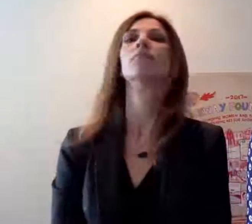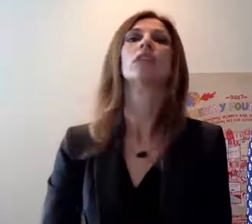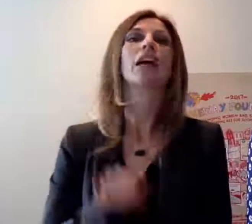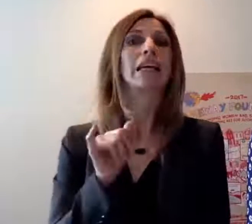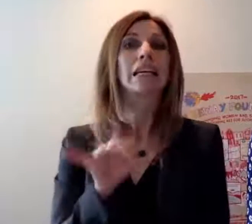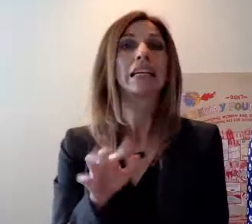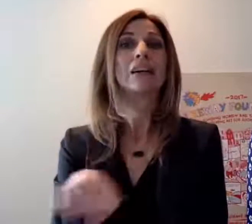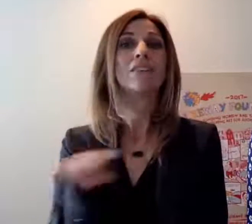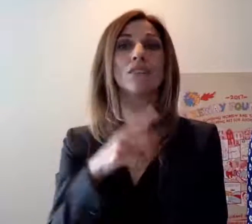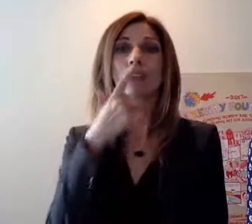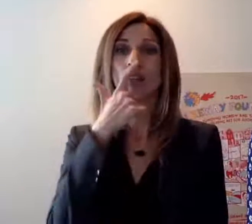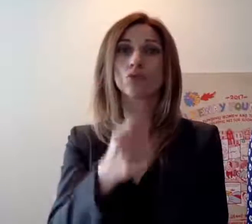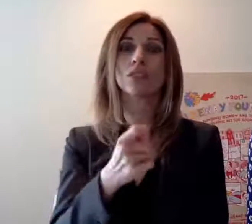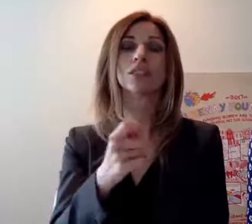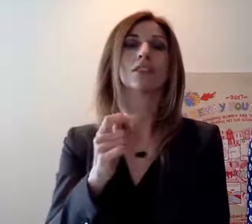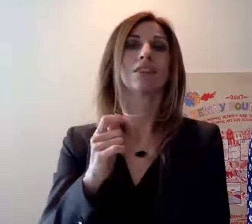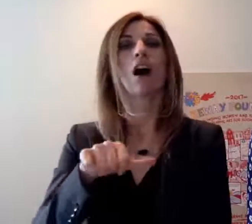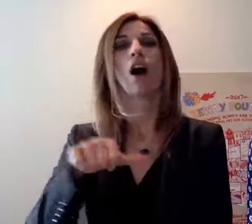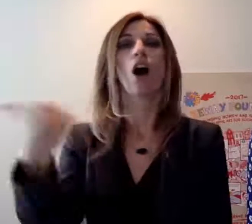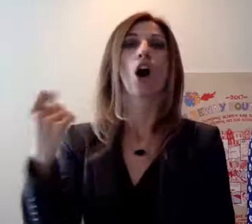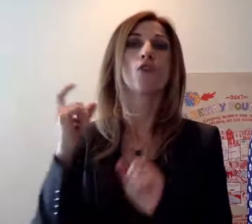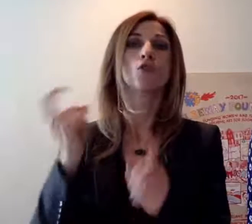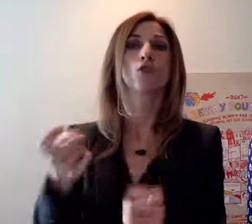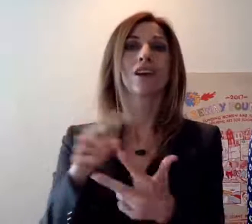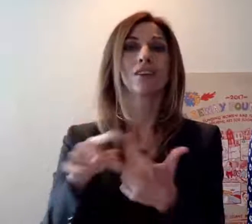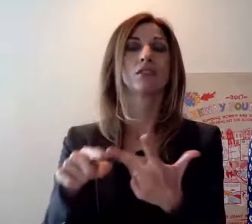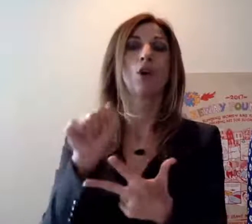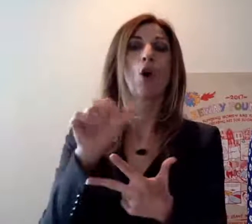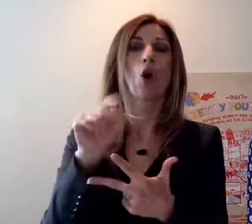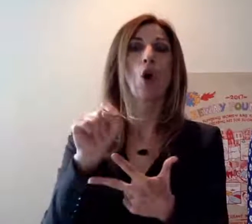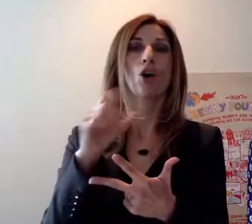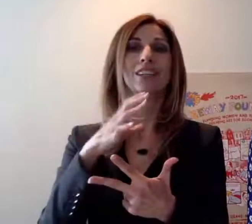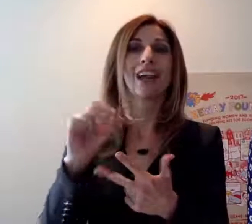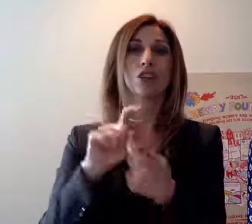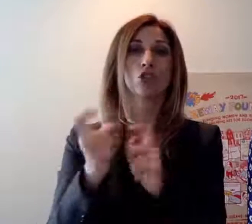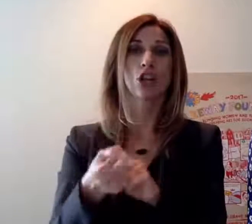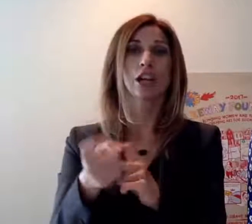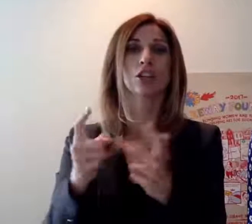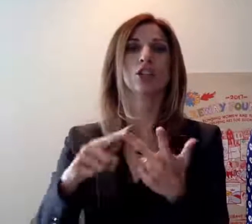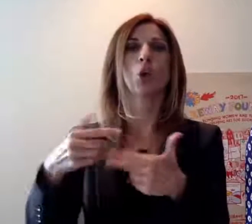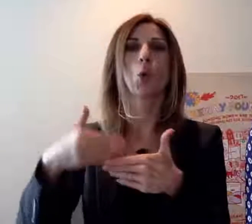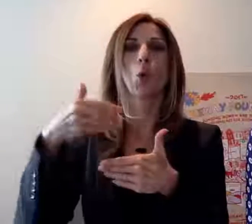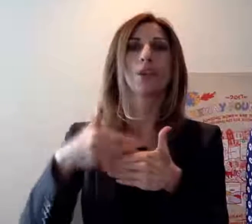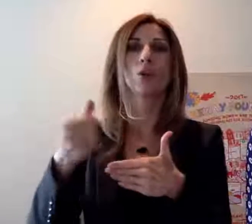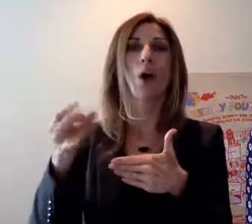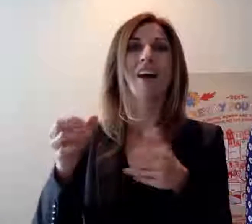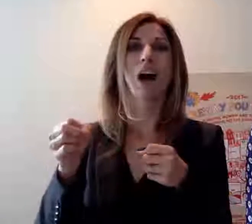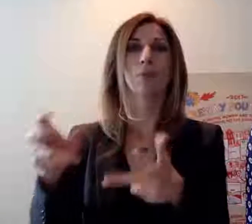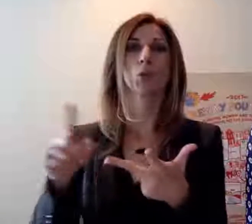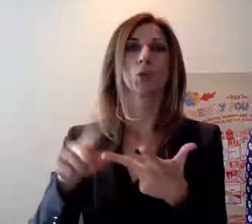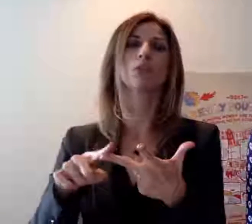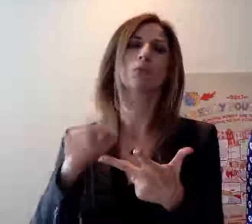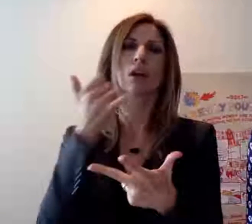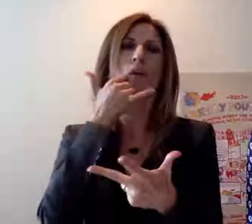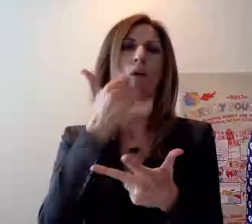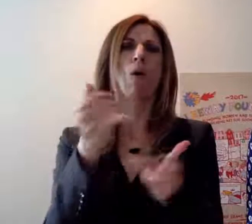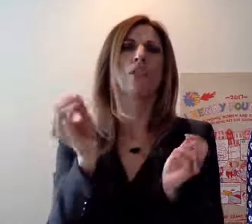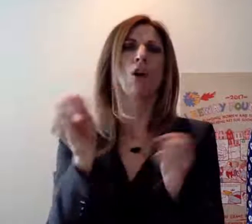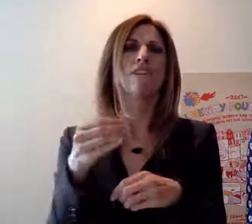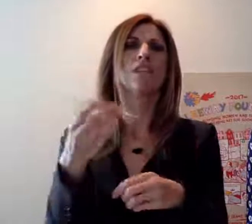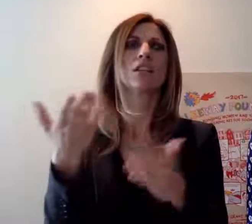if you are interested in our other grants, the Art and Change Grant or Window of Opportunity Grant, you can always call the office. We'll